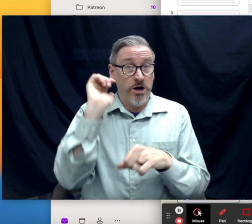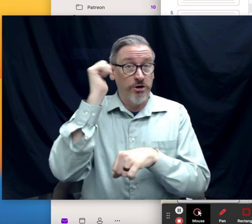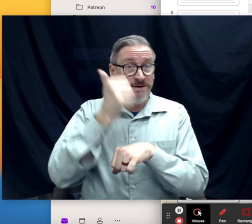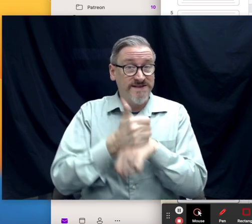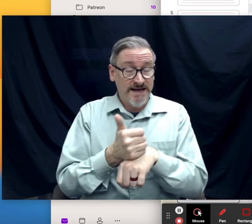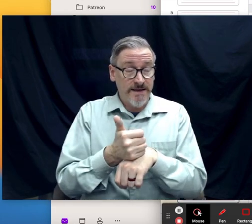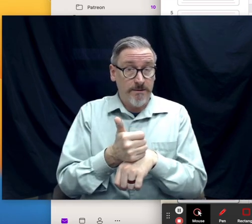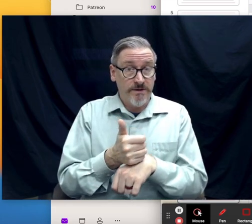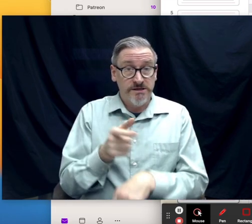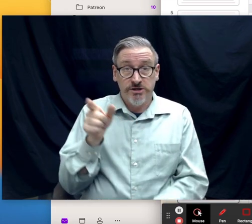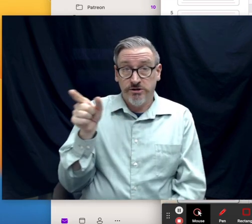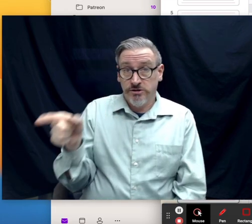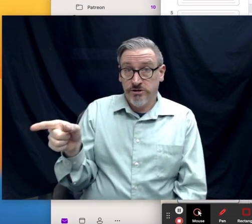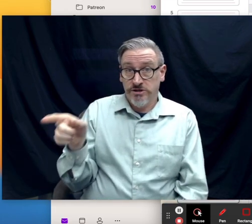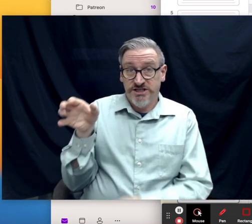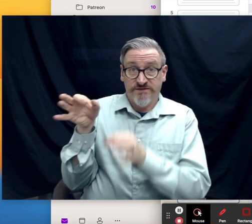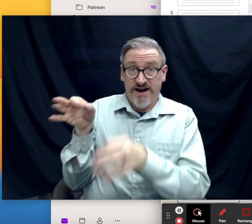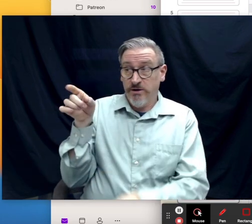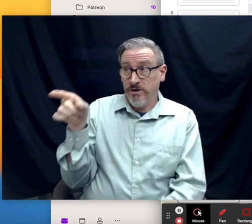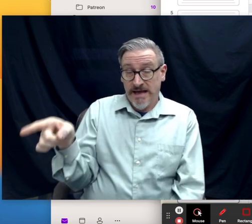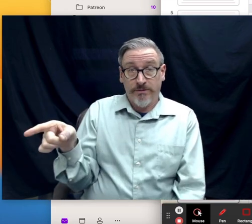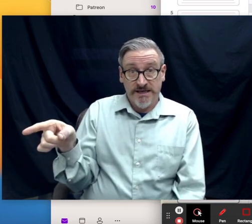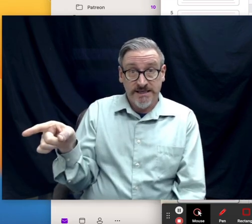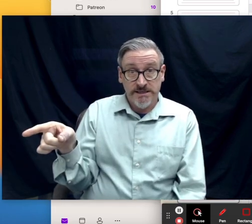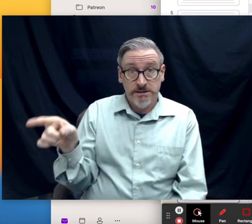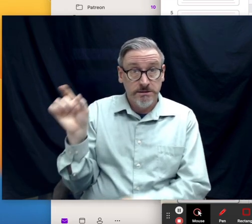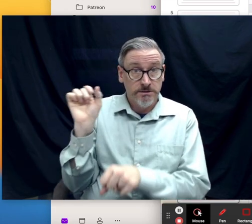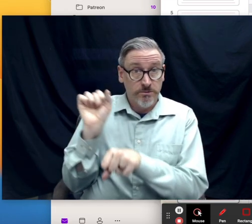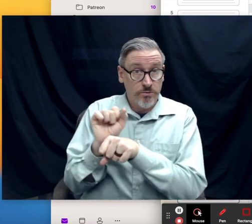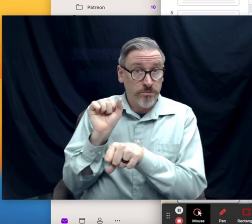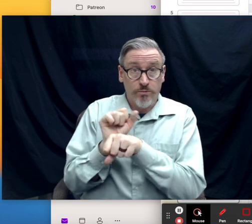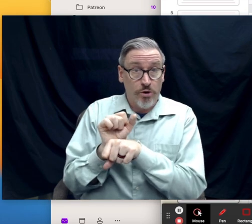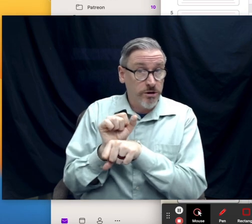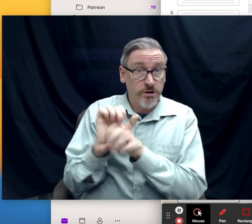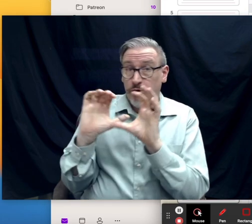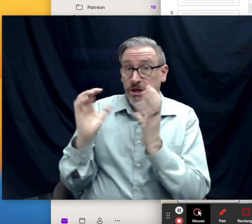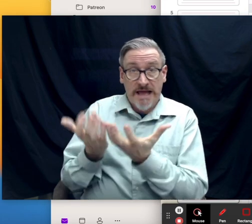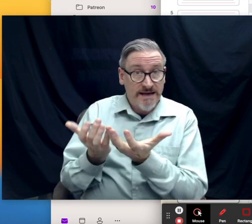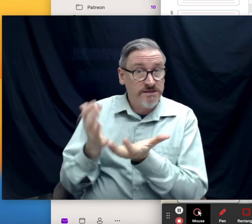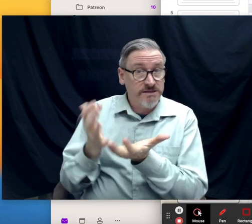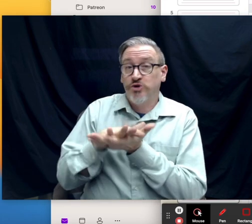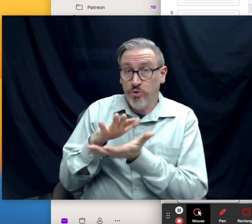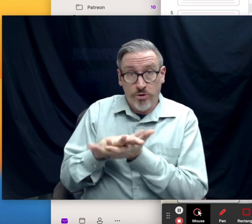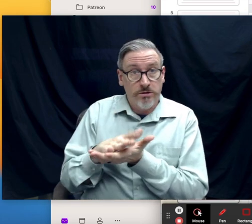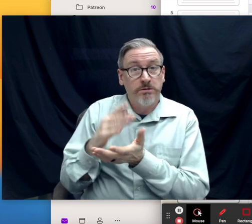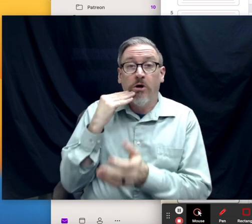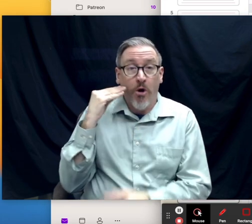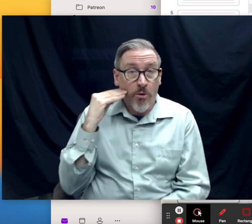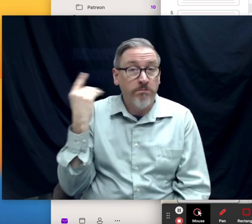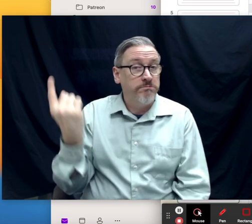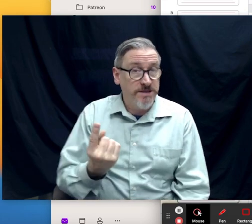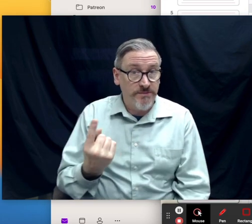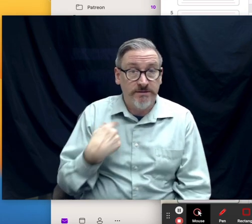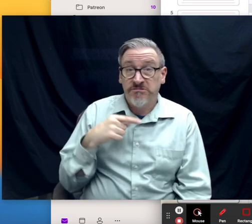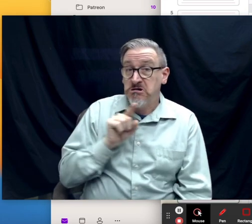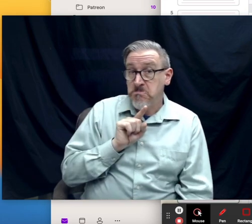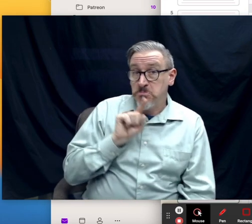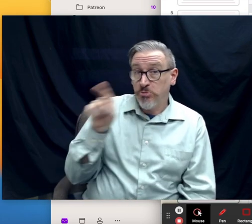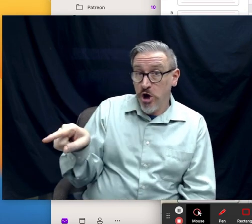So a good way of setting that up is define what that place is: work, class, school, home,